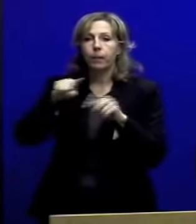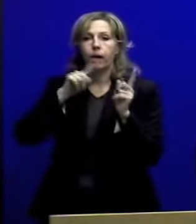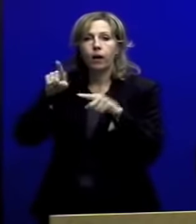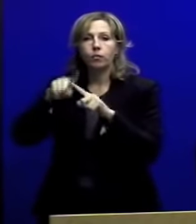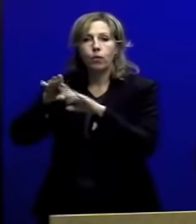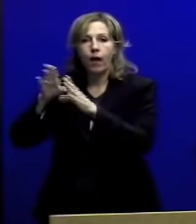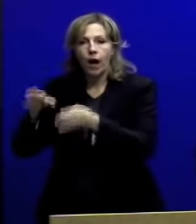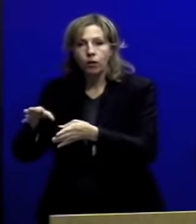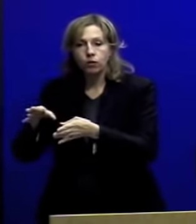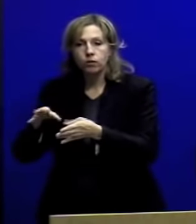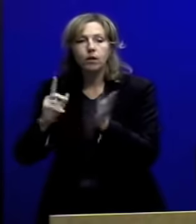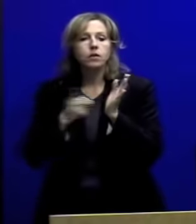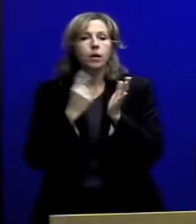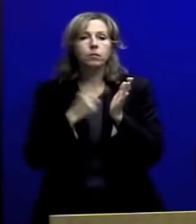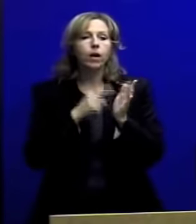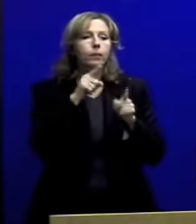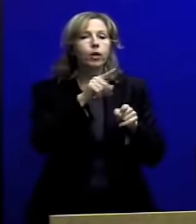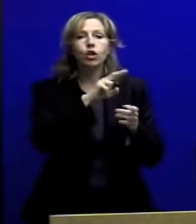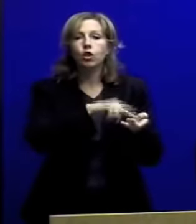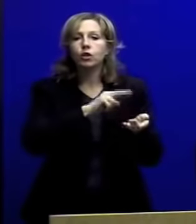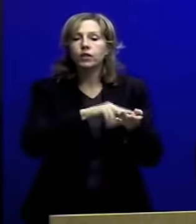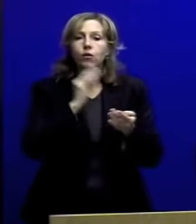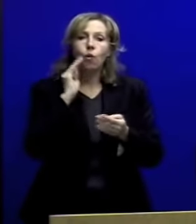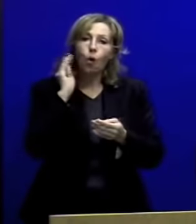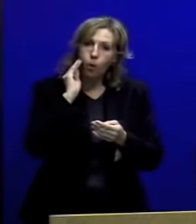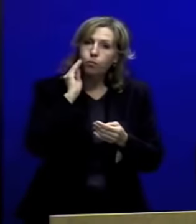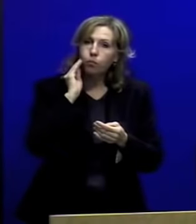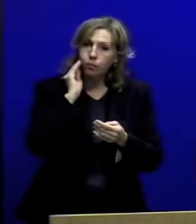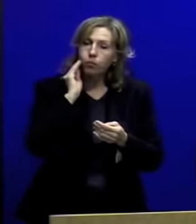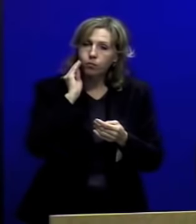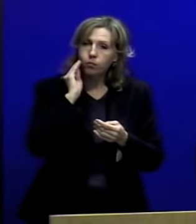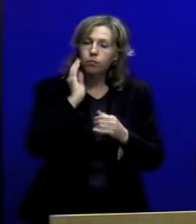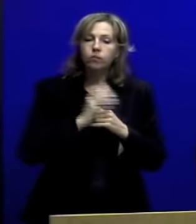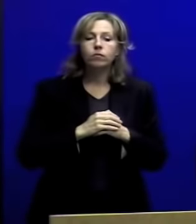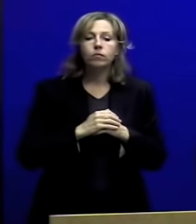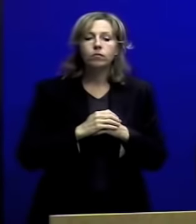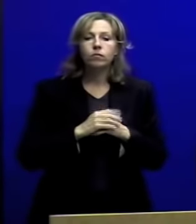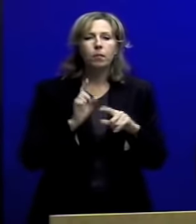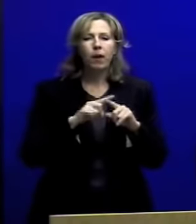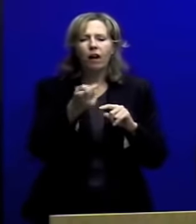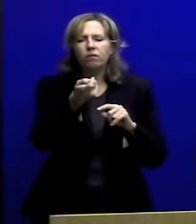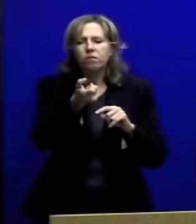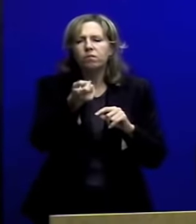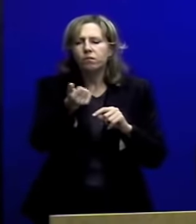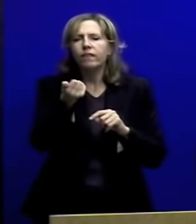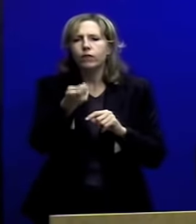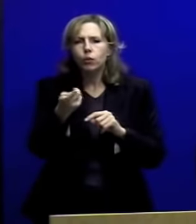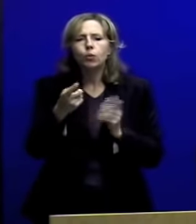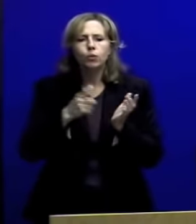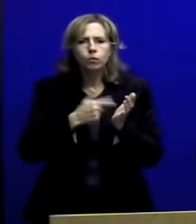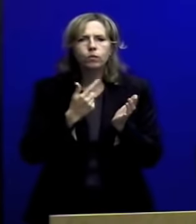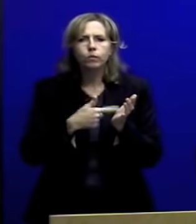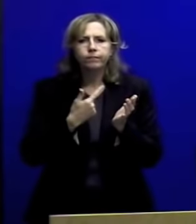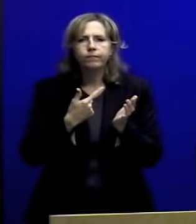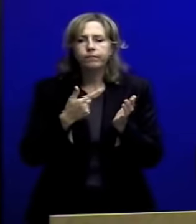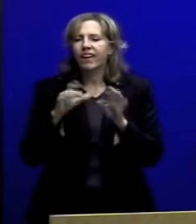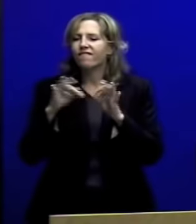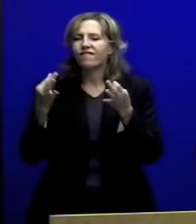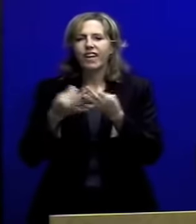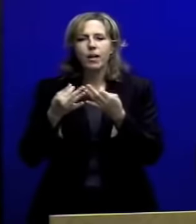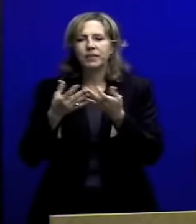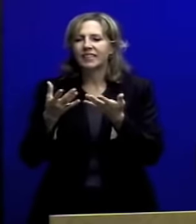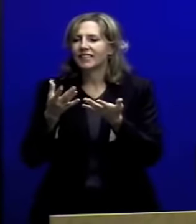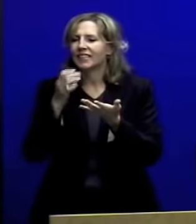symptoms that are so severe or family problems that are serious enough to need to go to a dedicated